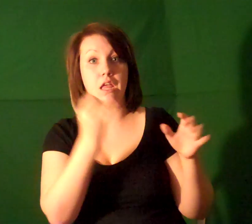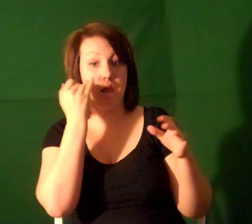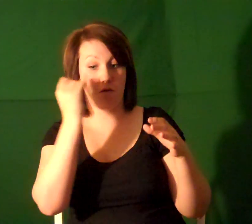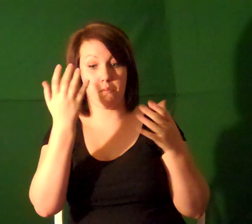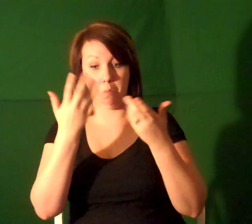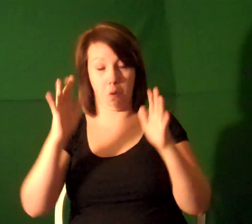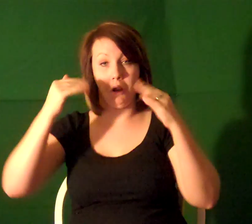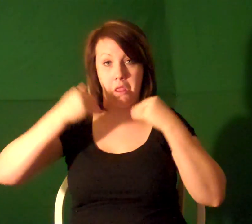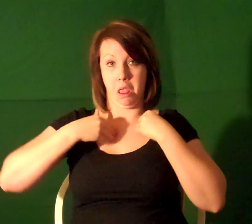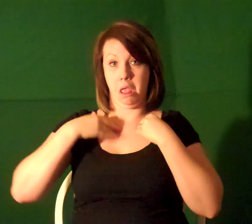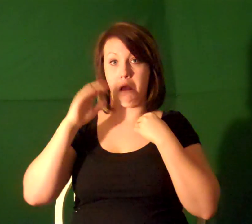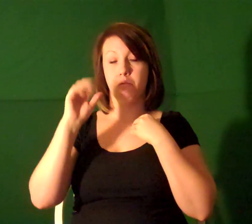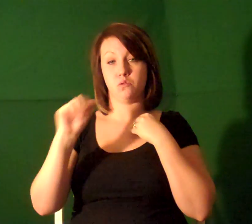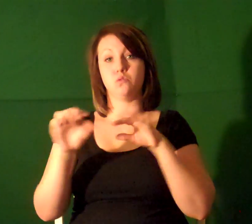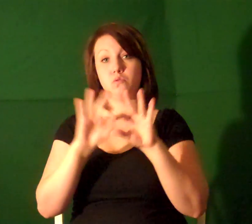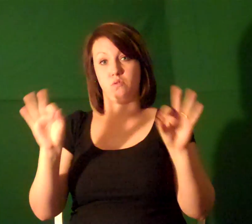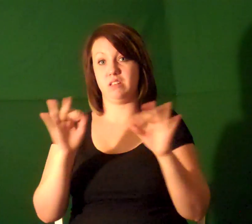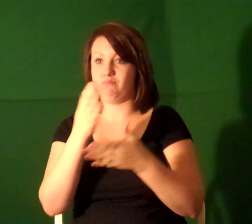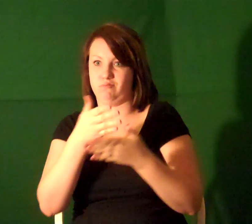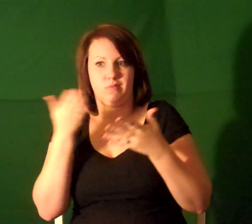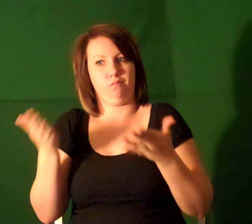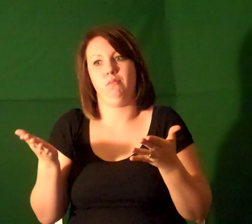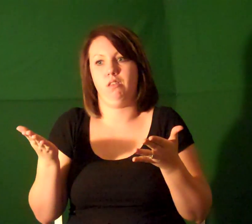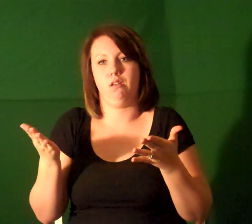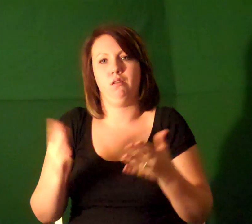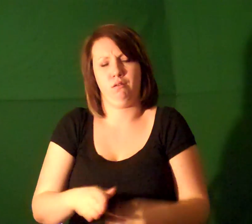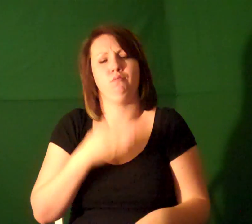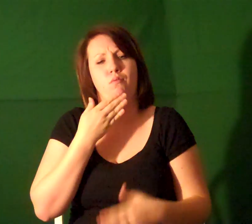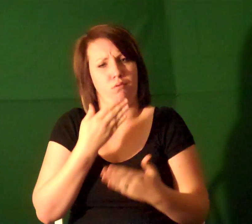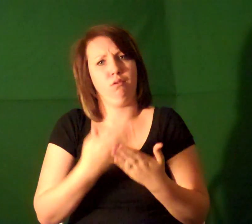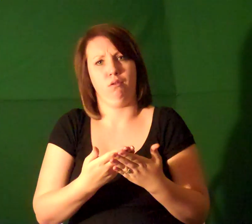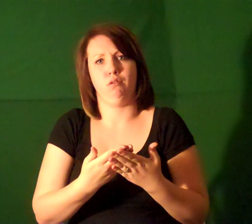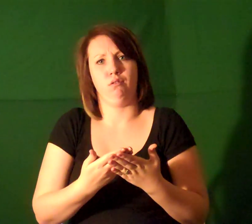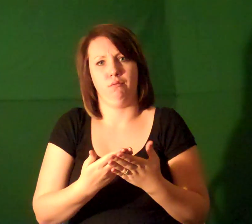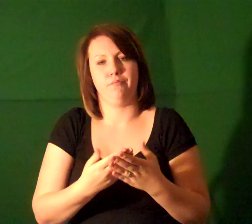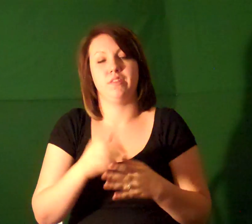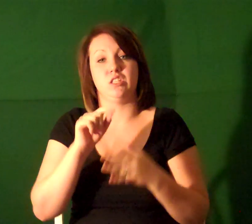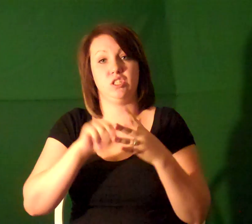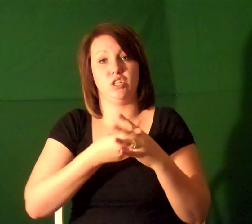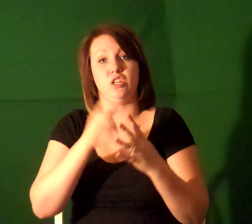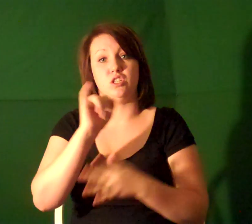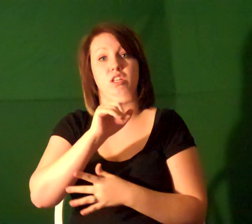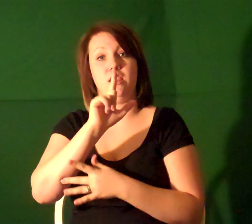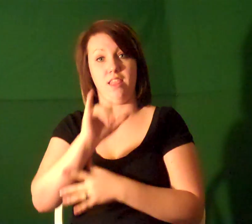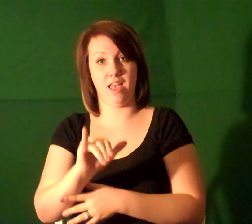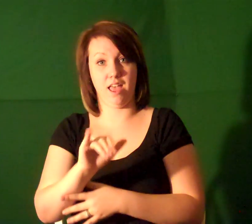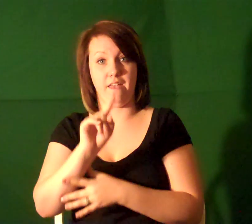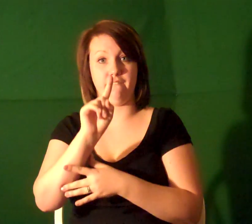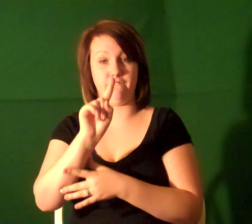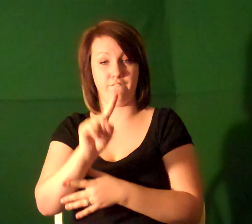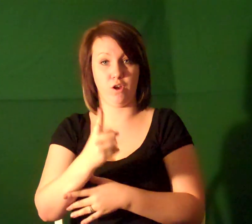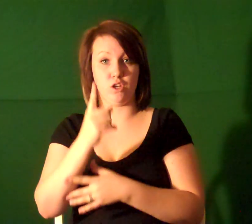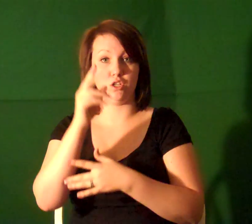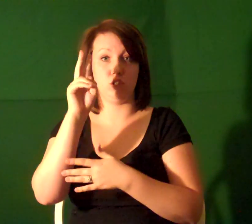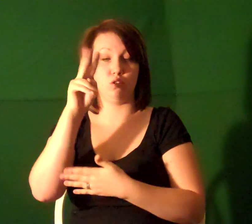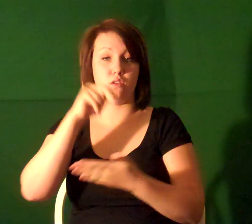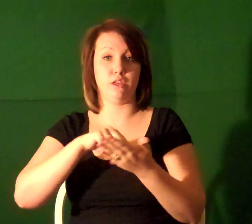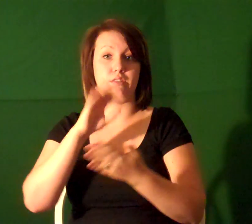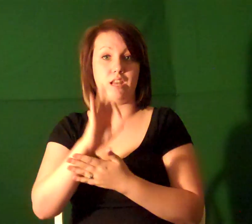associate's degree in something, you're good to go starting July 1st, 2009 through June